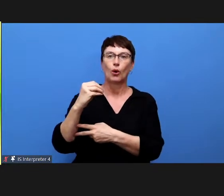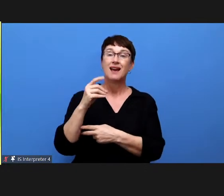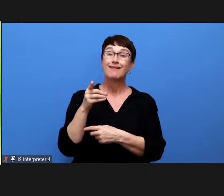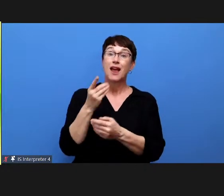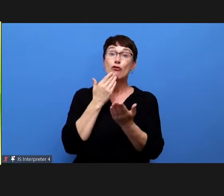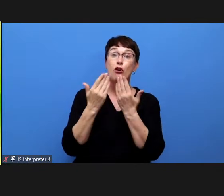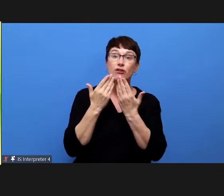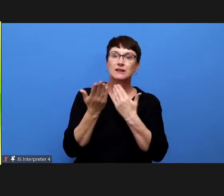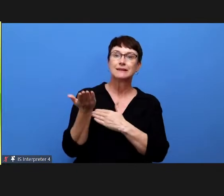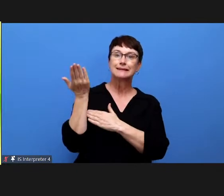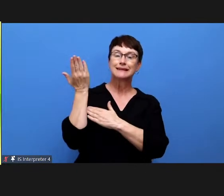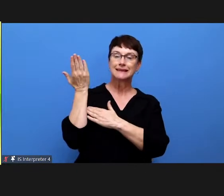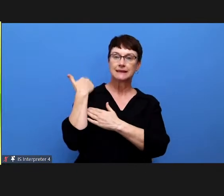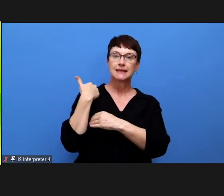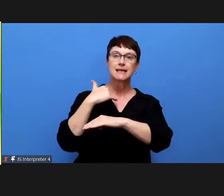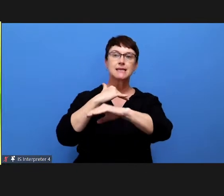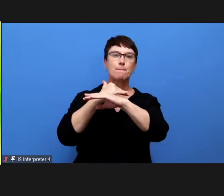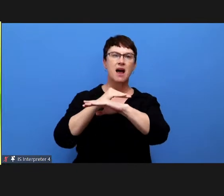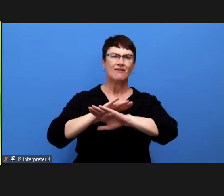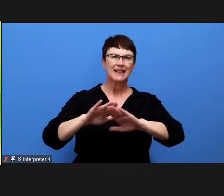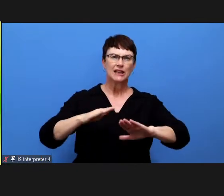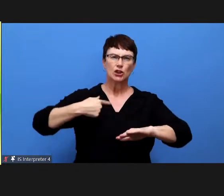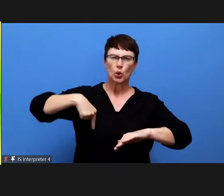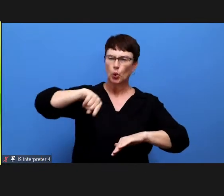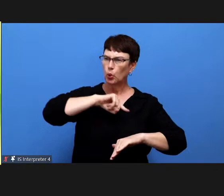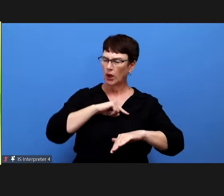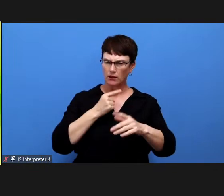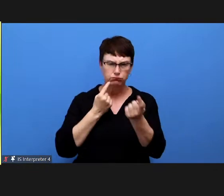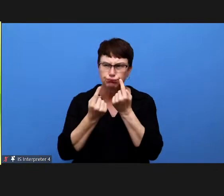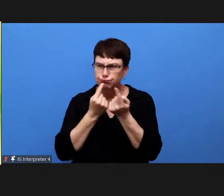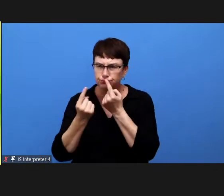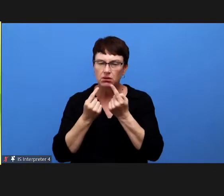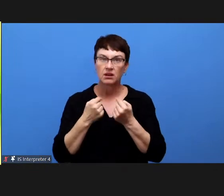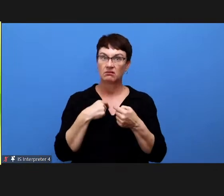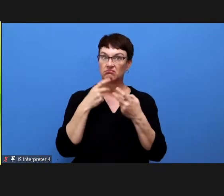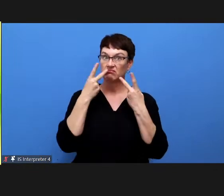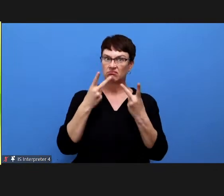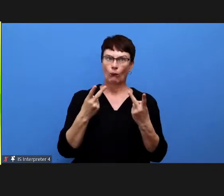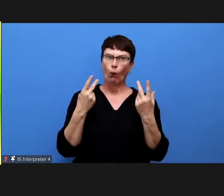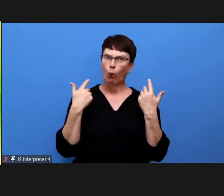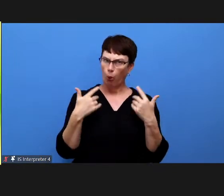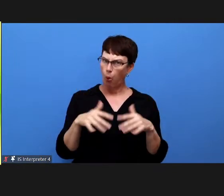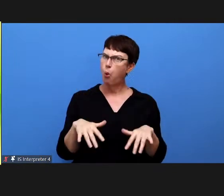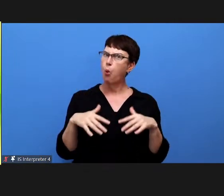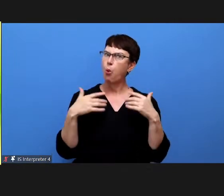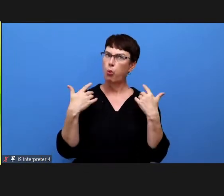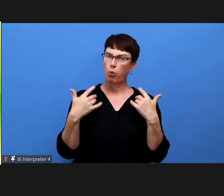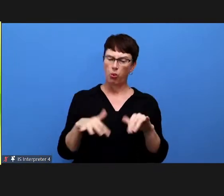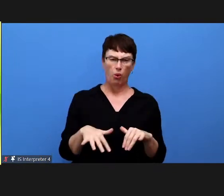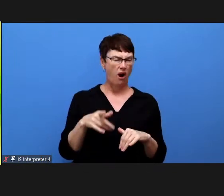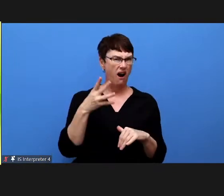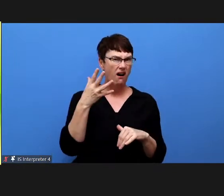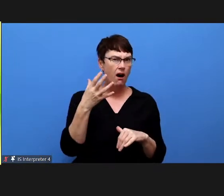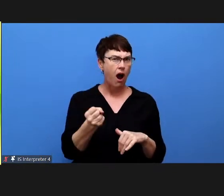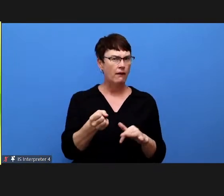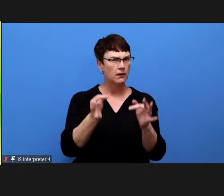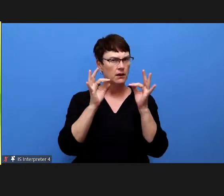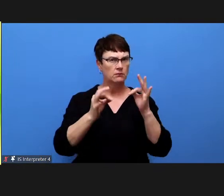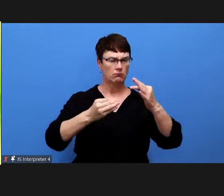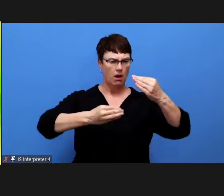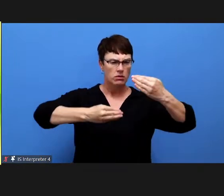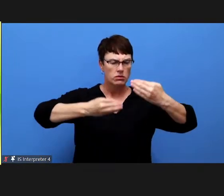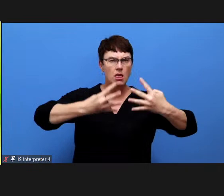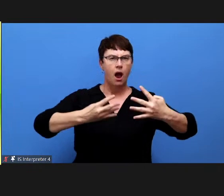in Senegal, where they are exploring the possibility to predict some key indicators from